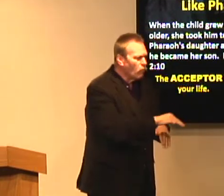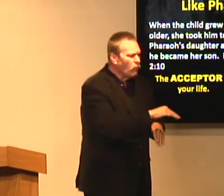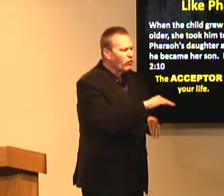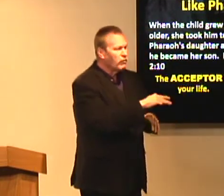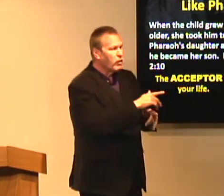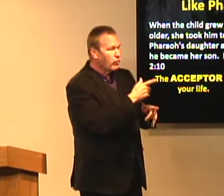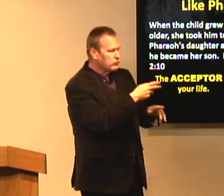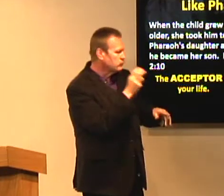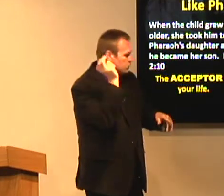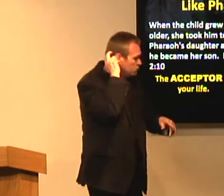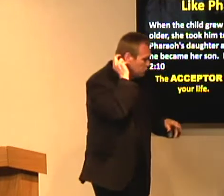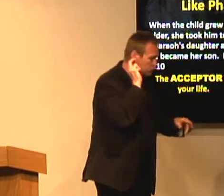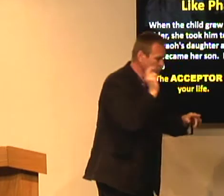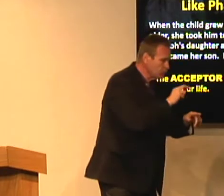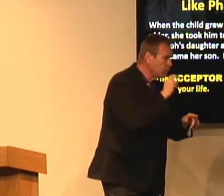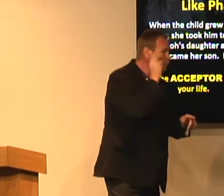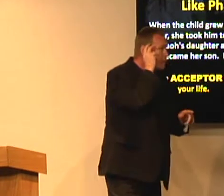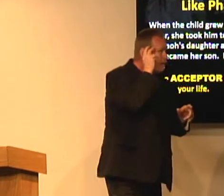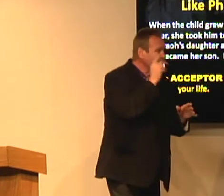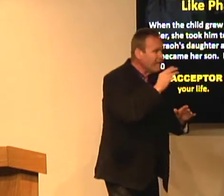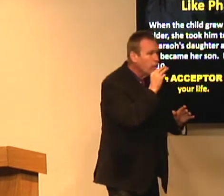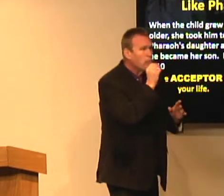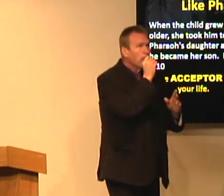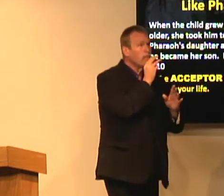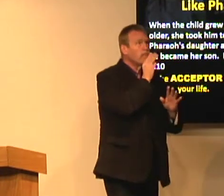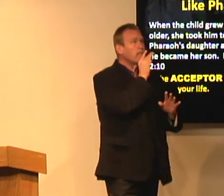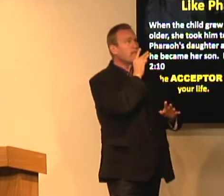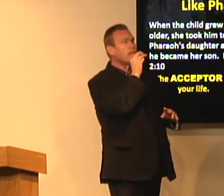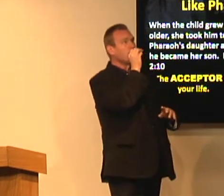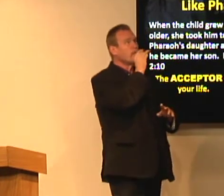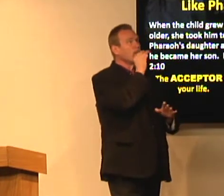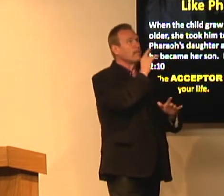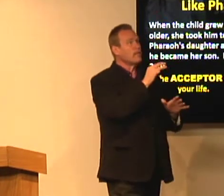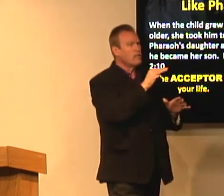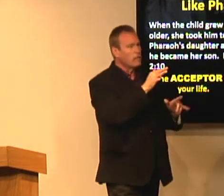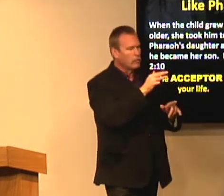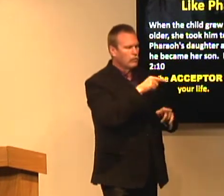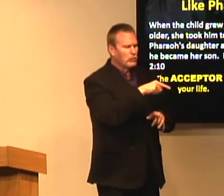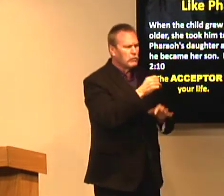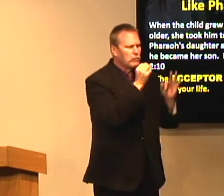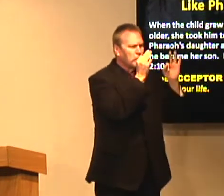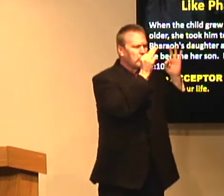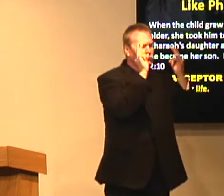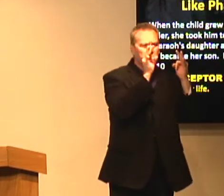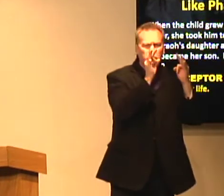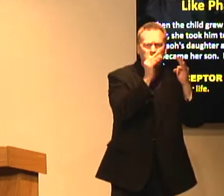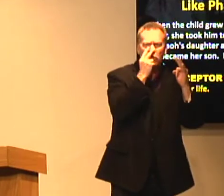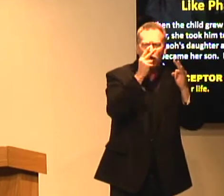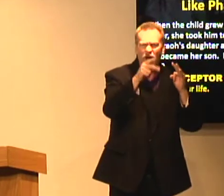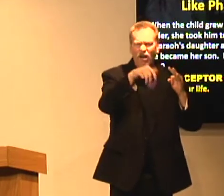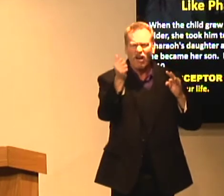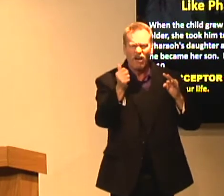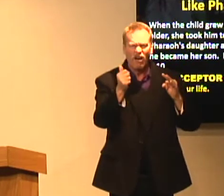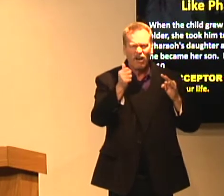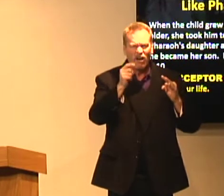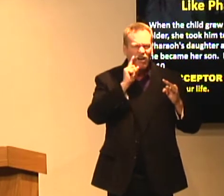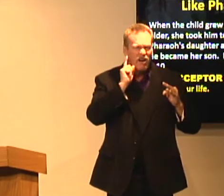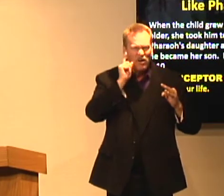learn speech therapy, and he grows up with his cochlear implant, hearing and trying to learn to talk like the hearing one. And